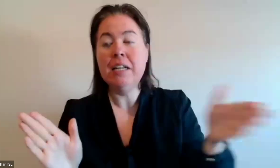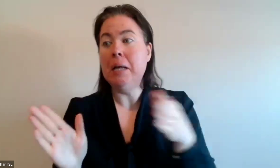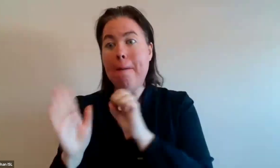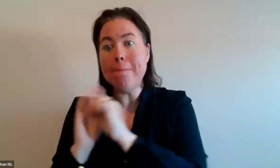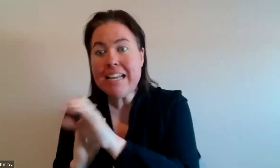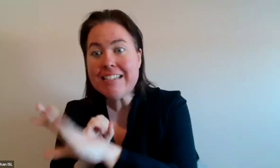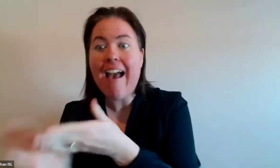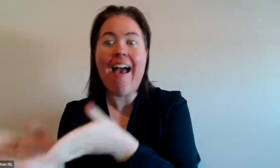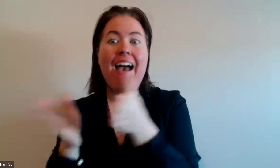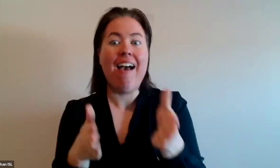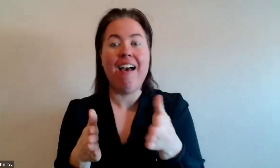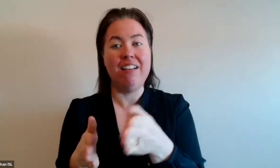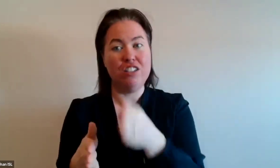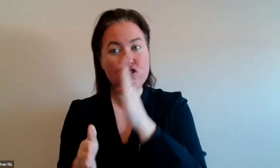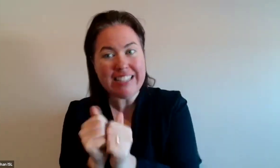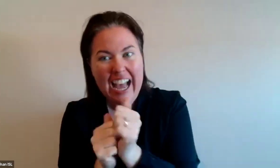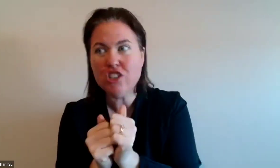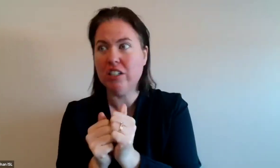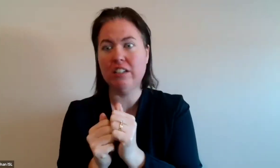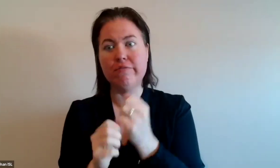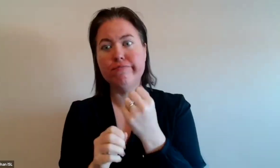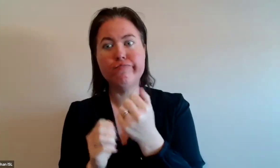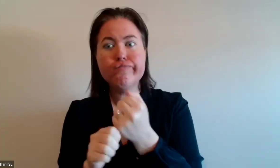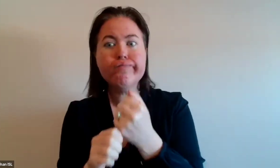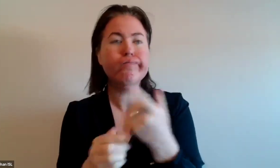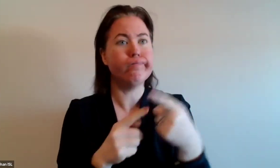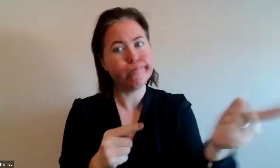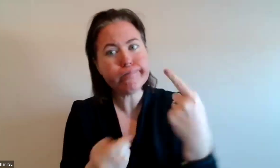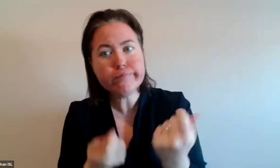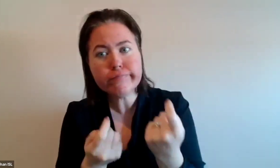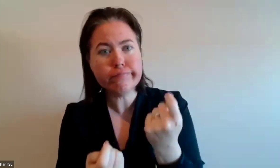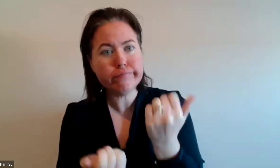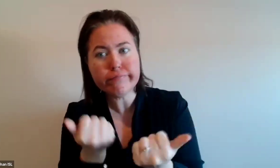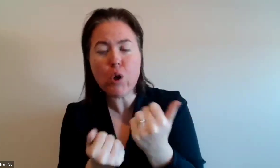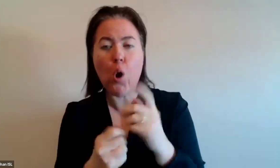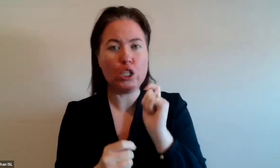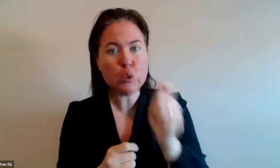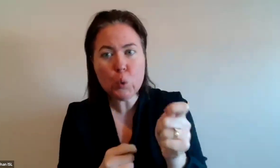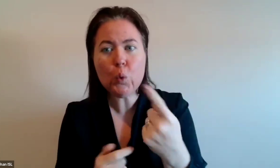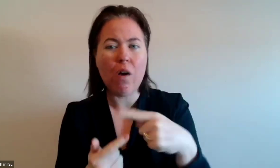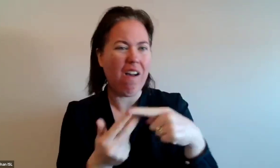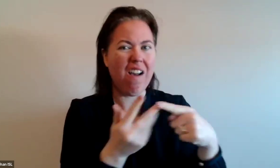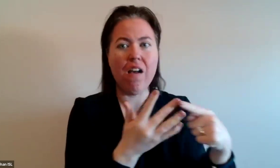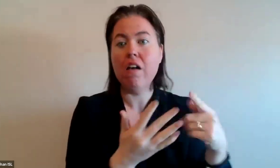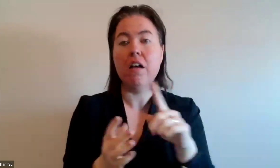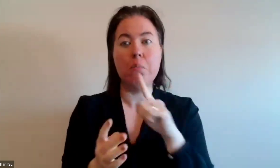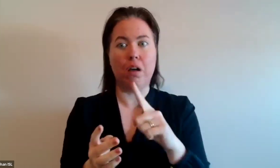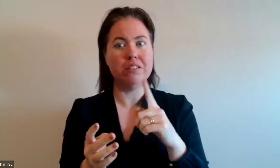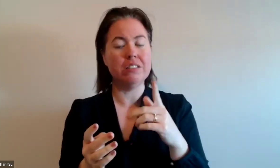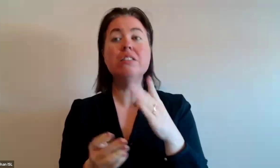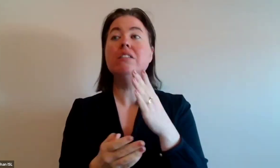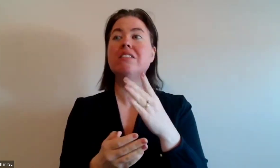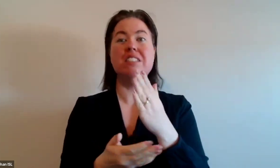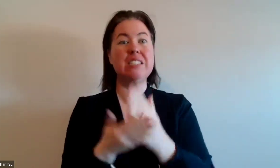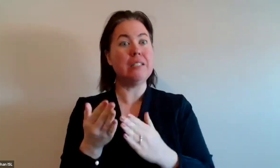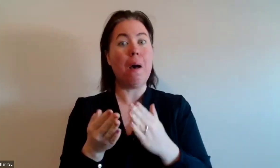media, through direct action, through litigation, through the courts. But not all of those means are open to everyone.